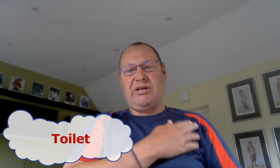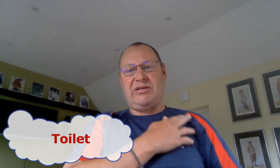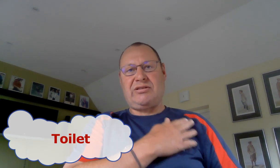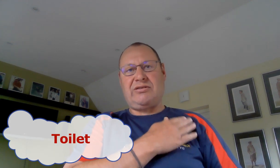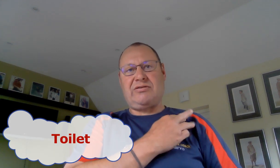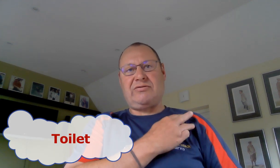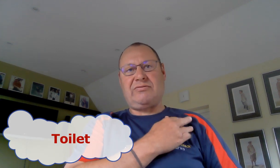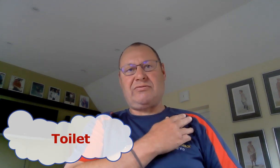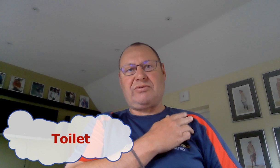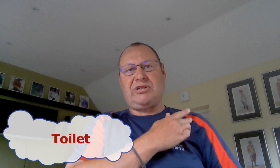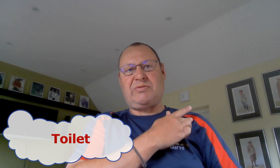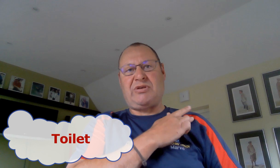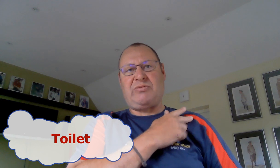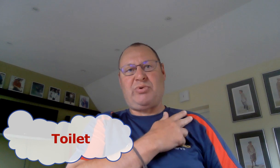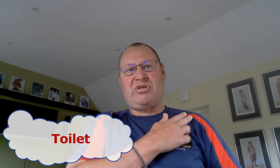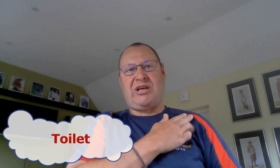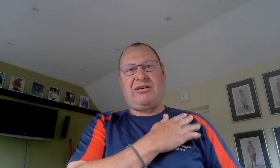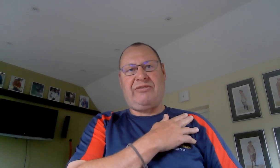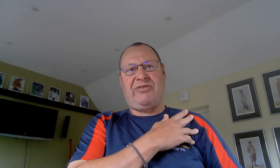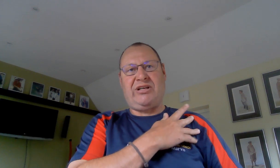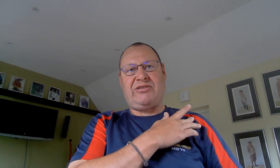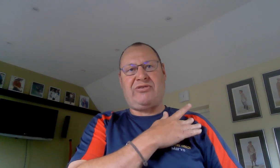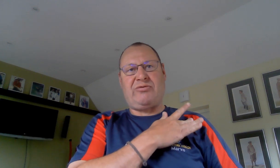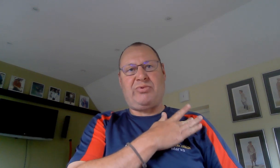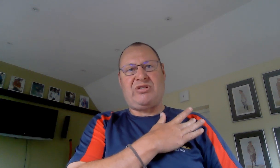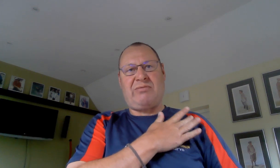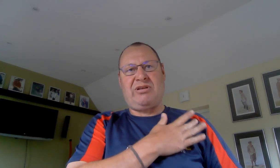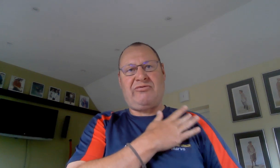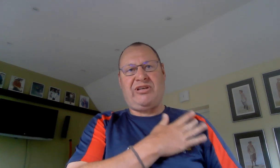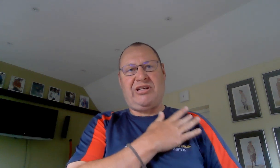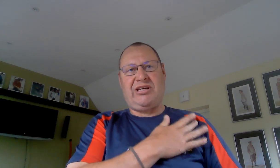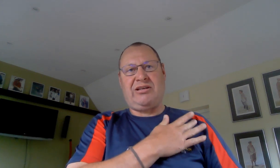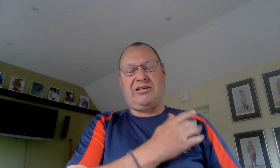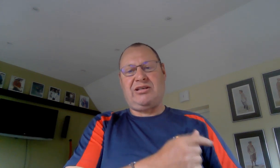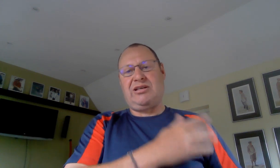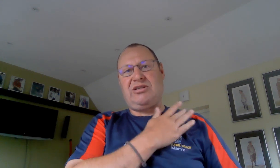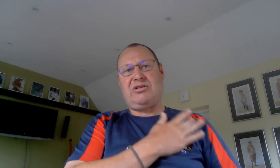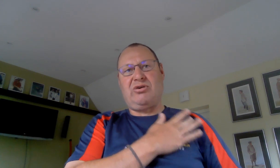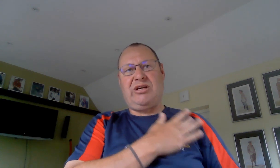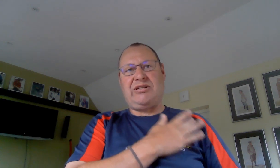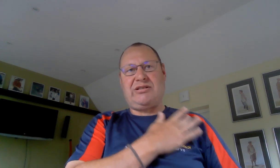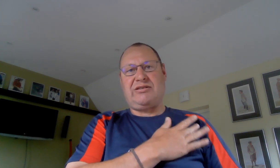Toilet. You're supposed to push that, I find it difficult, push that middle finger down. Toilet.